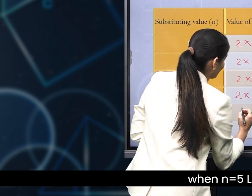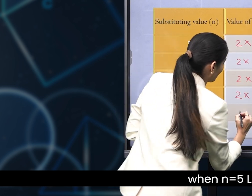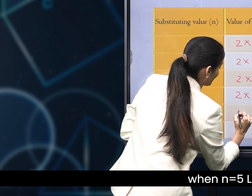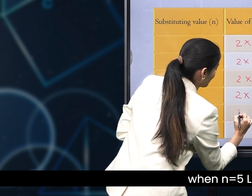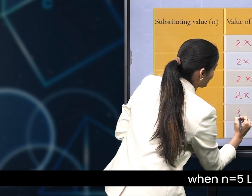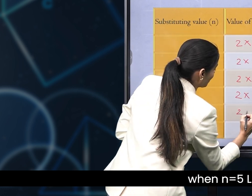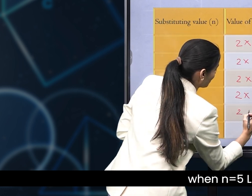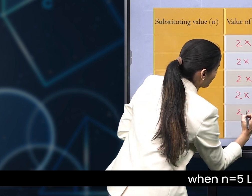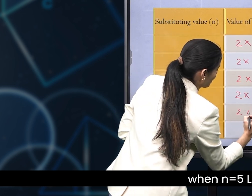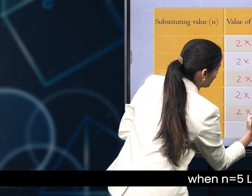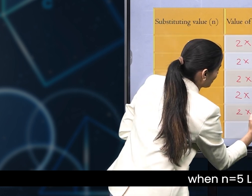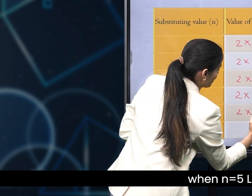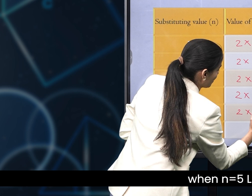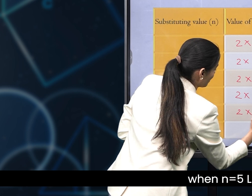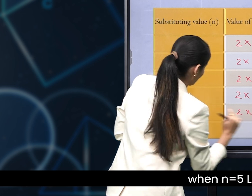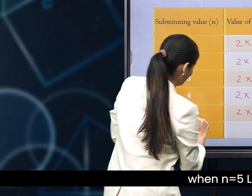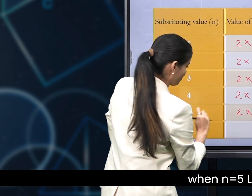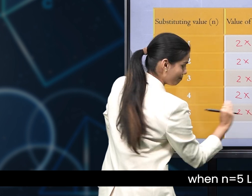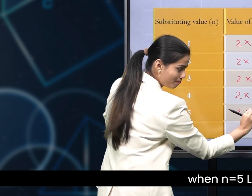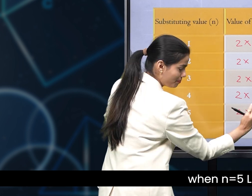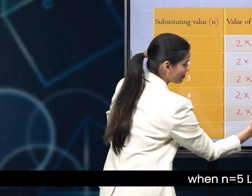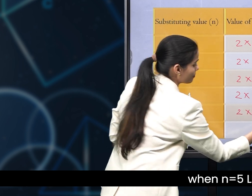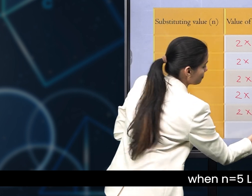When n is equal to 5, LHS is 10,